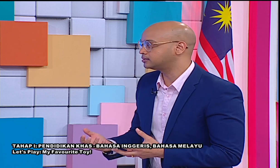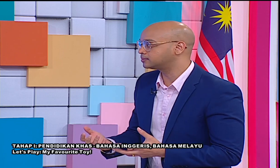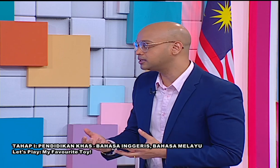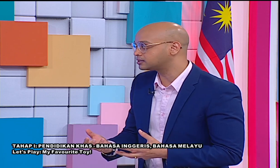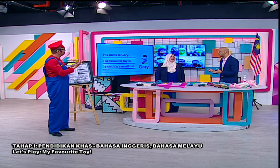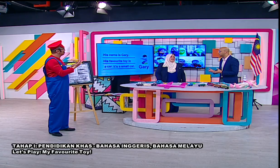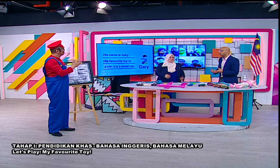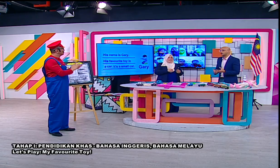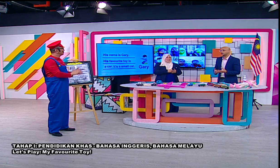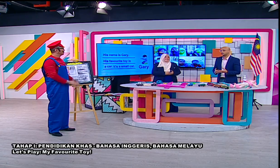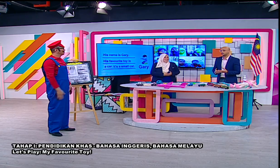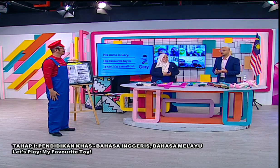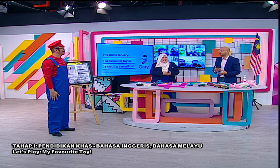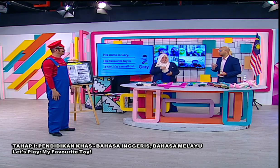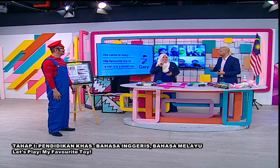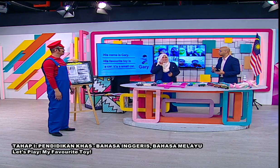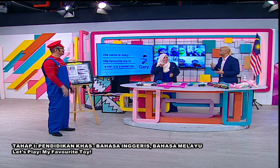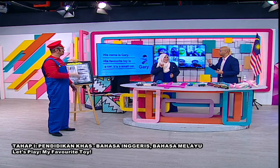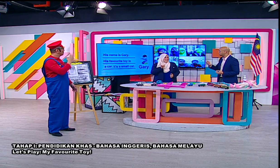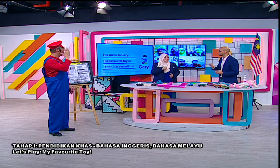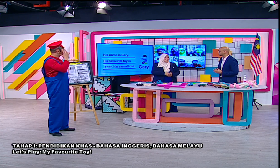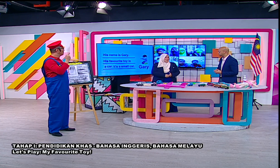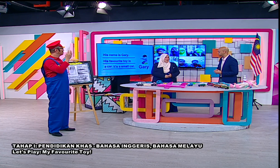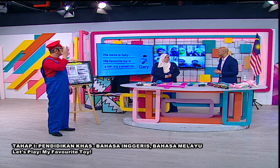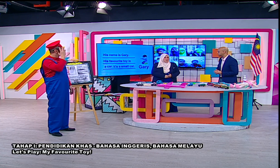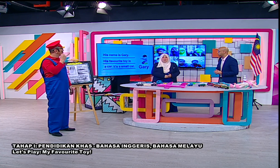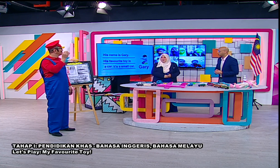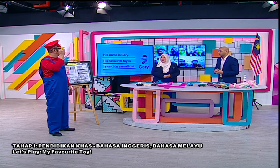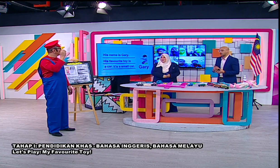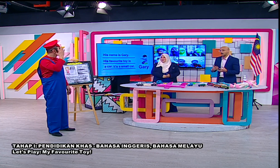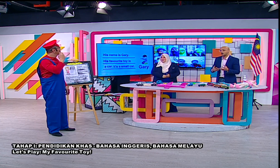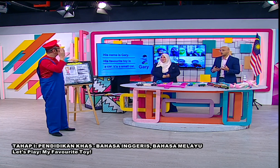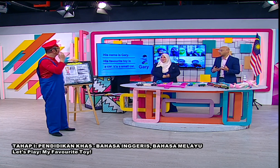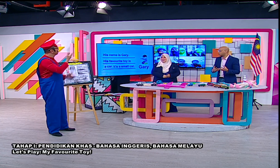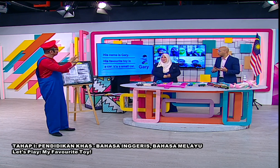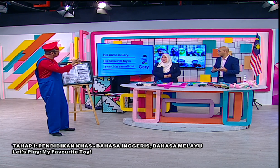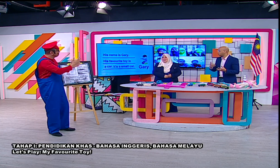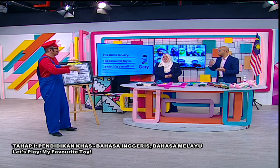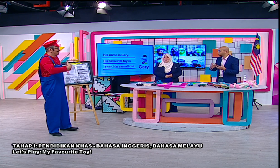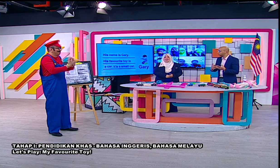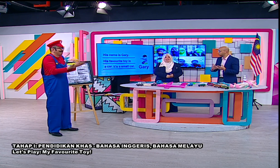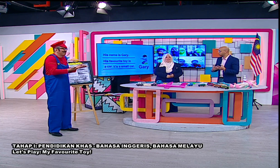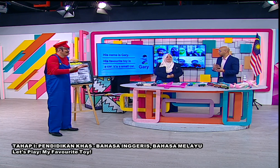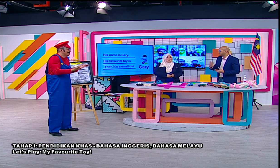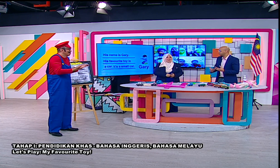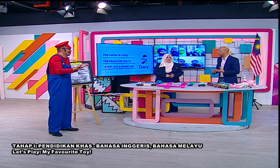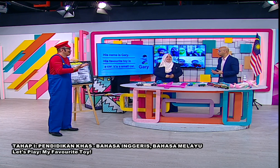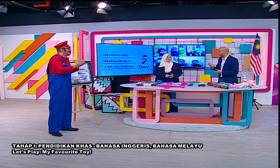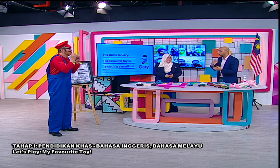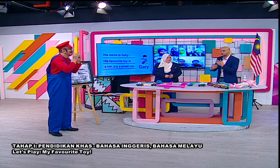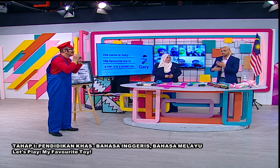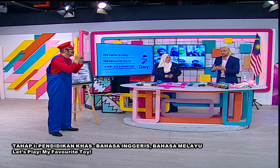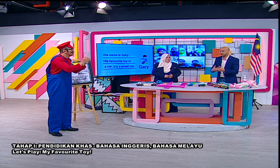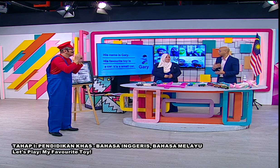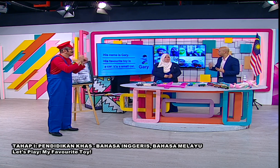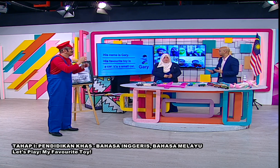ask Teacher Miza on your experience or your mom's experience on how was it teaching you how